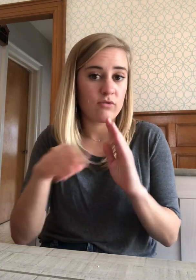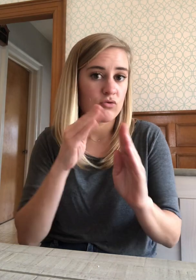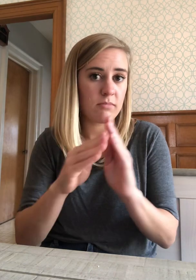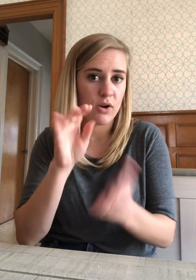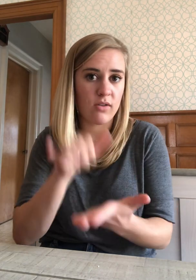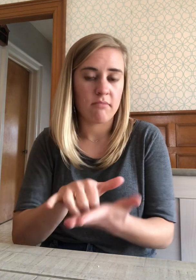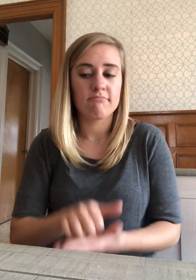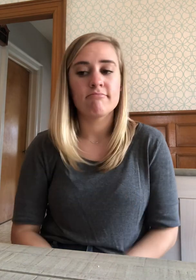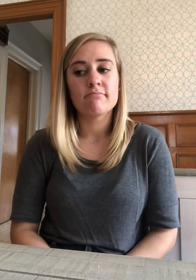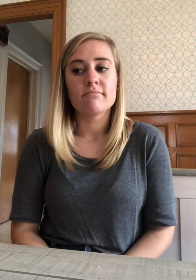a